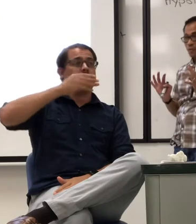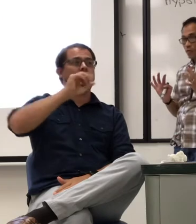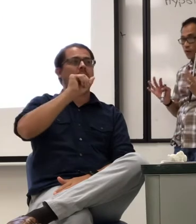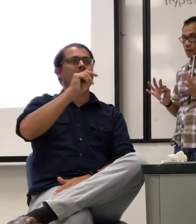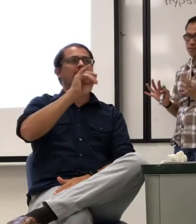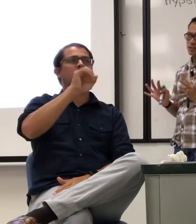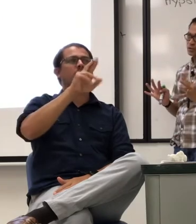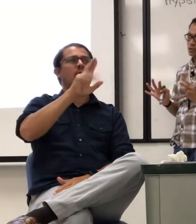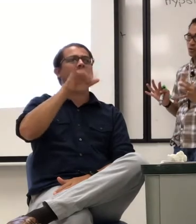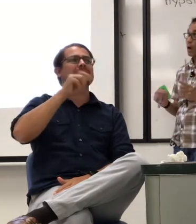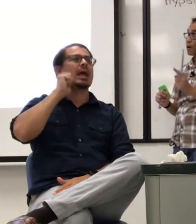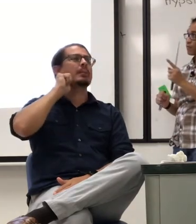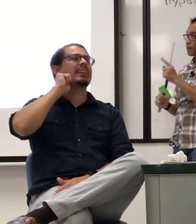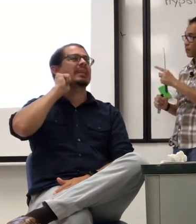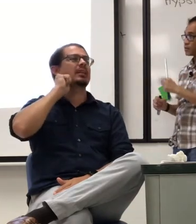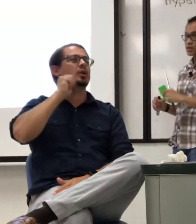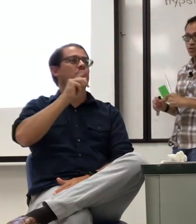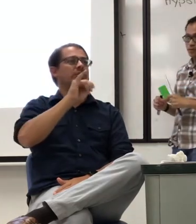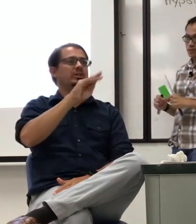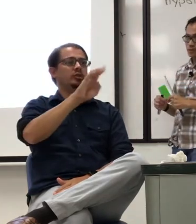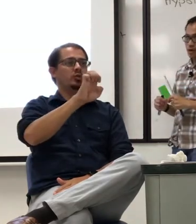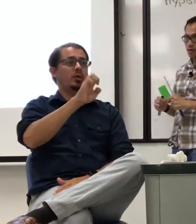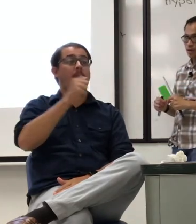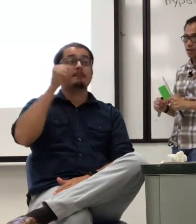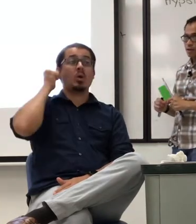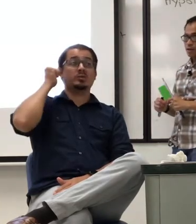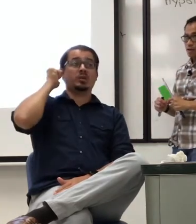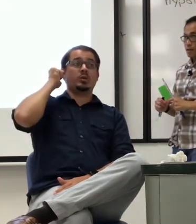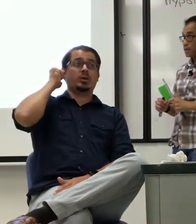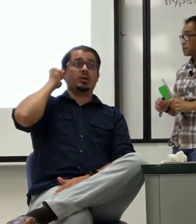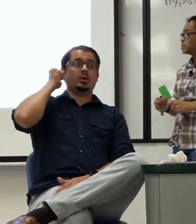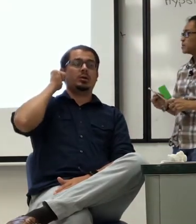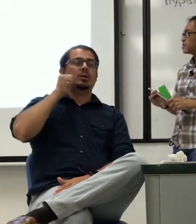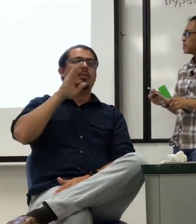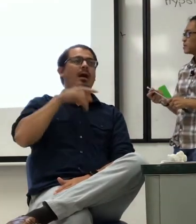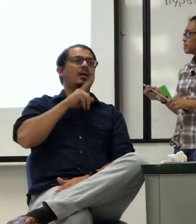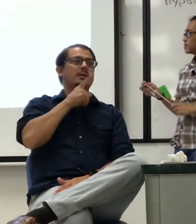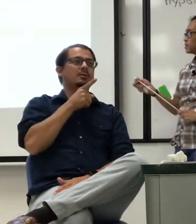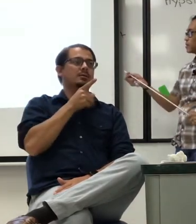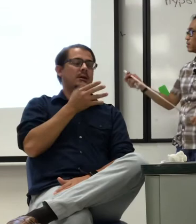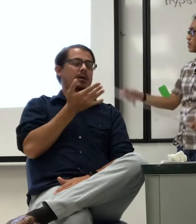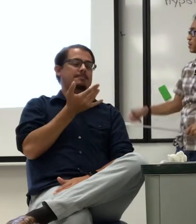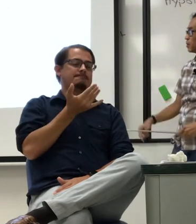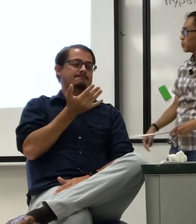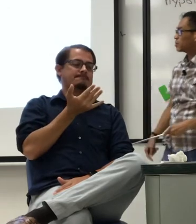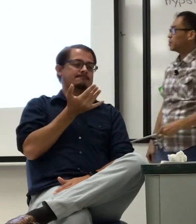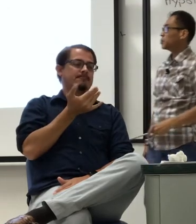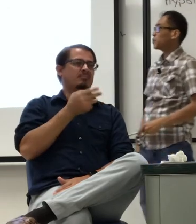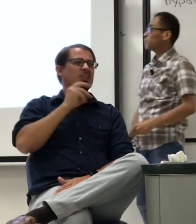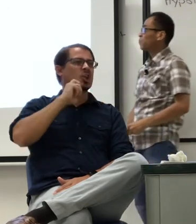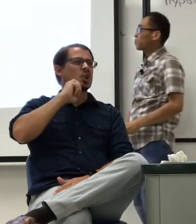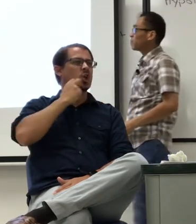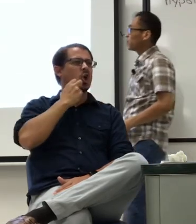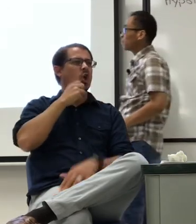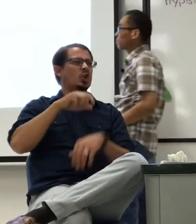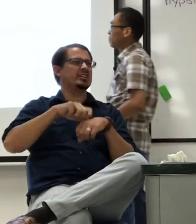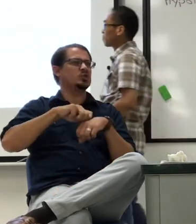an epithelial tissue. However, the posterior pituitary is neural